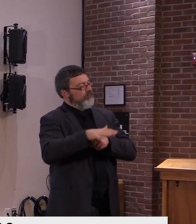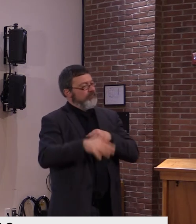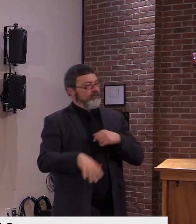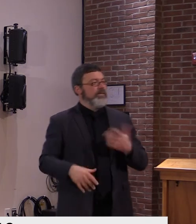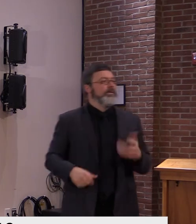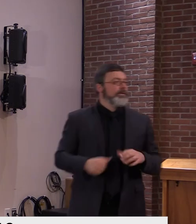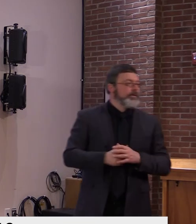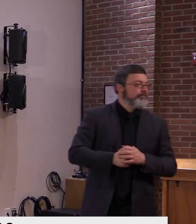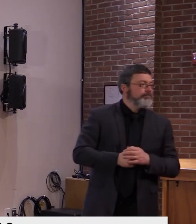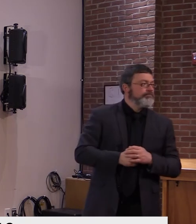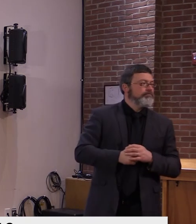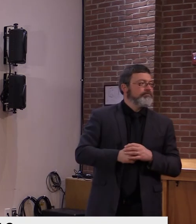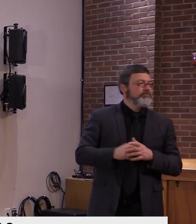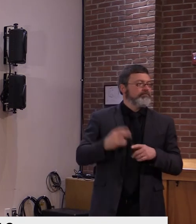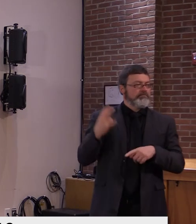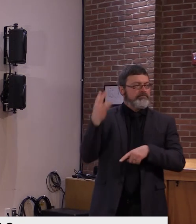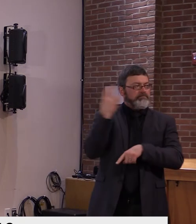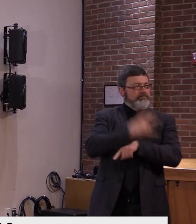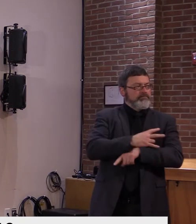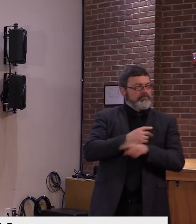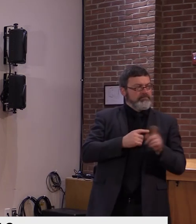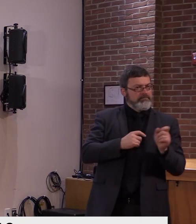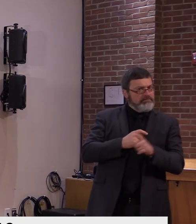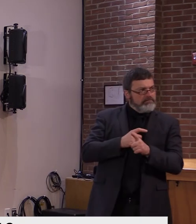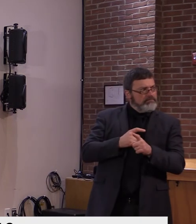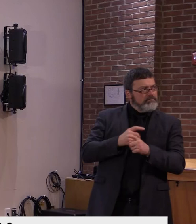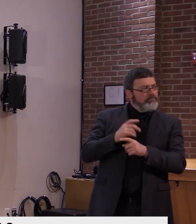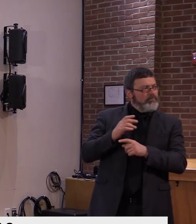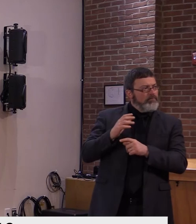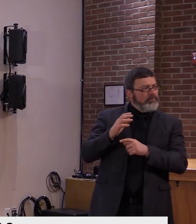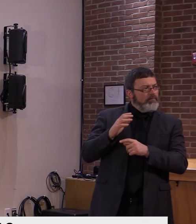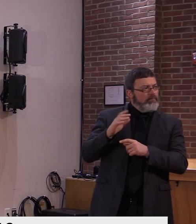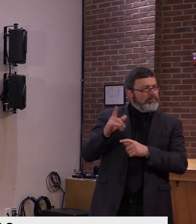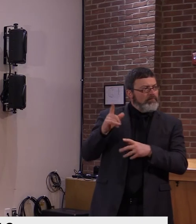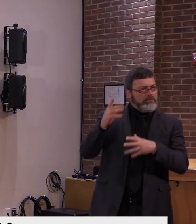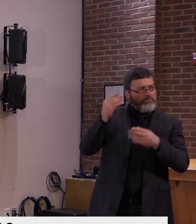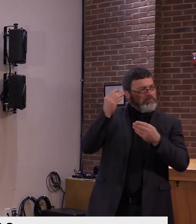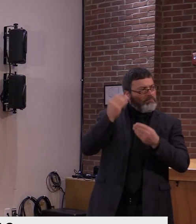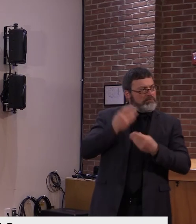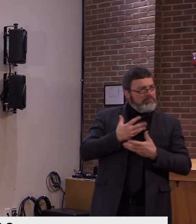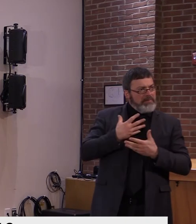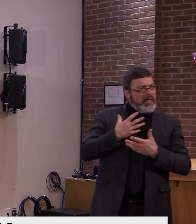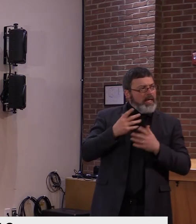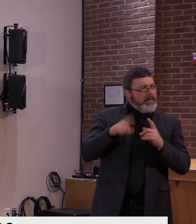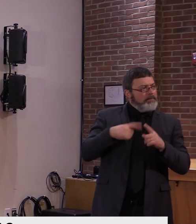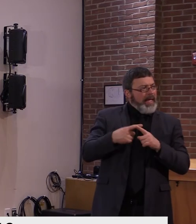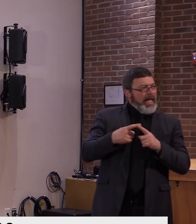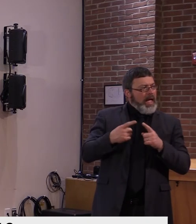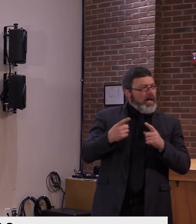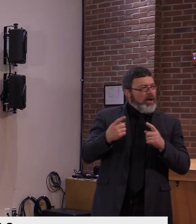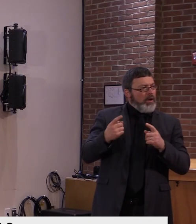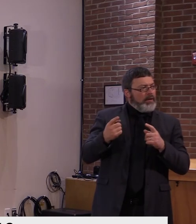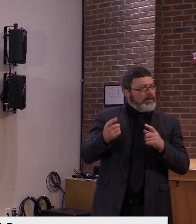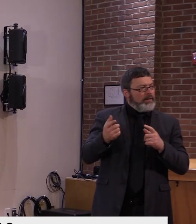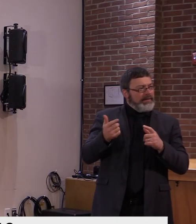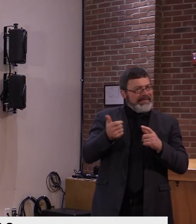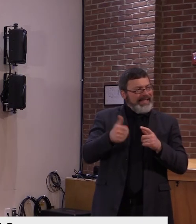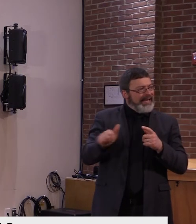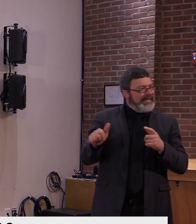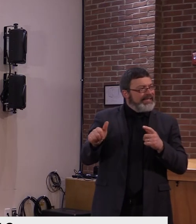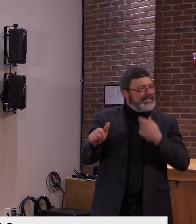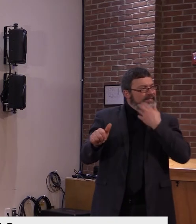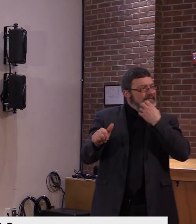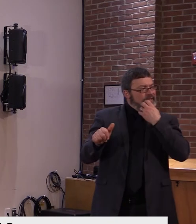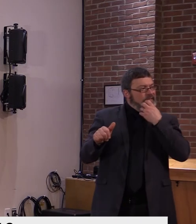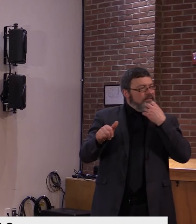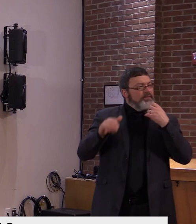these places as well? No, I have not heard of any, and in fact, we have sufficient PPE